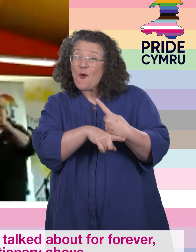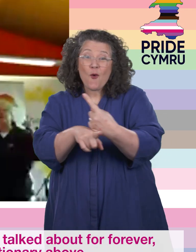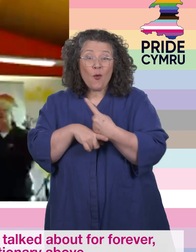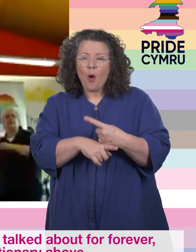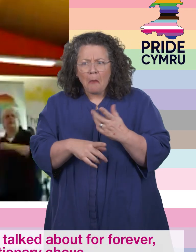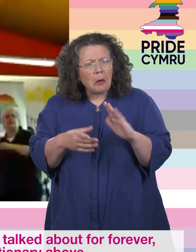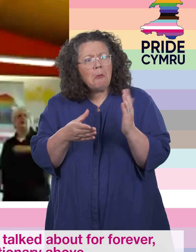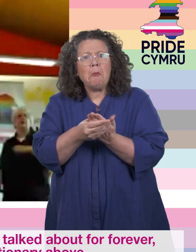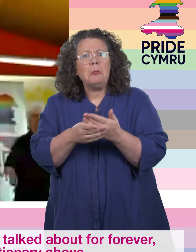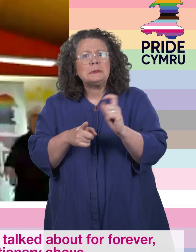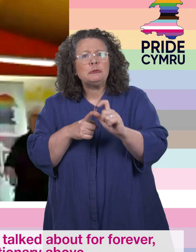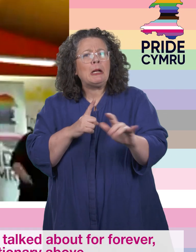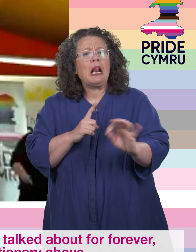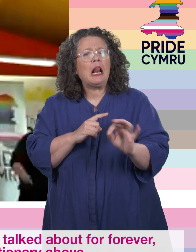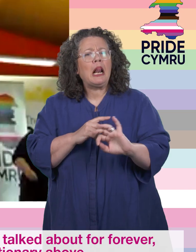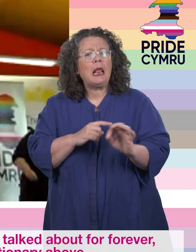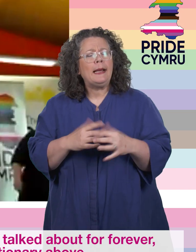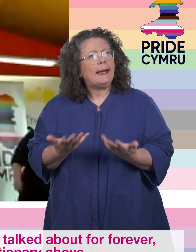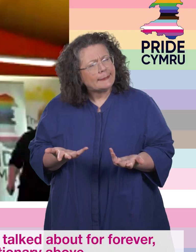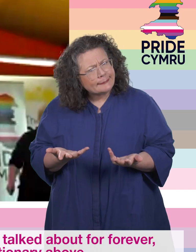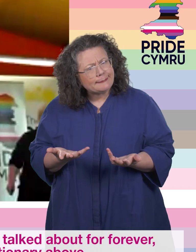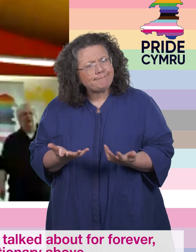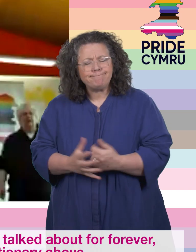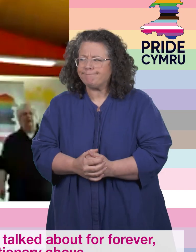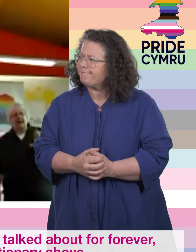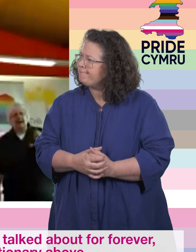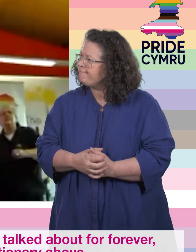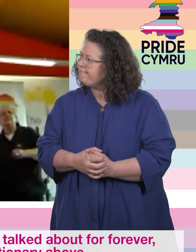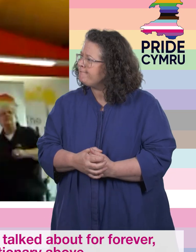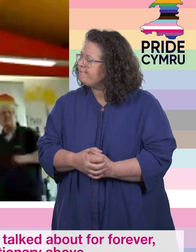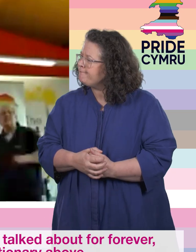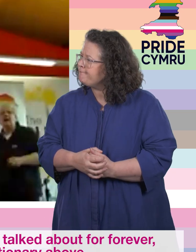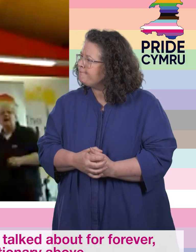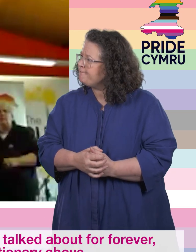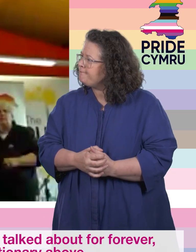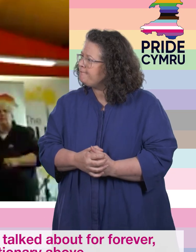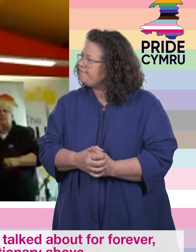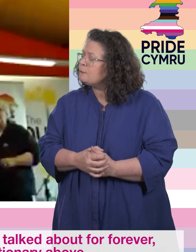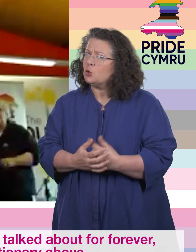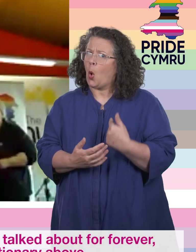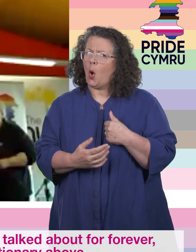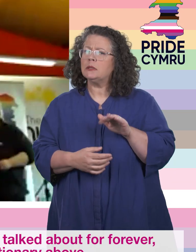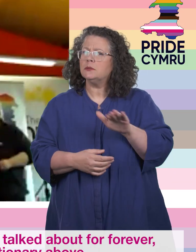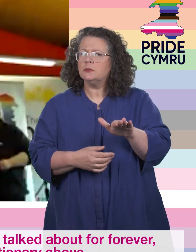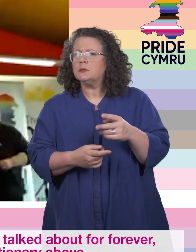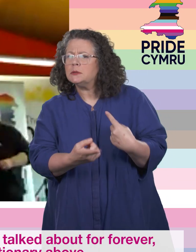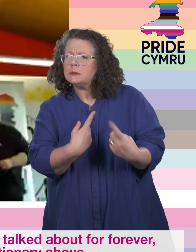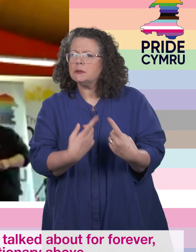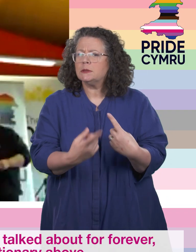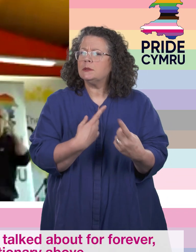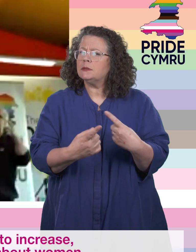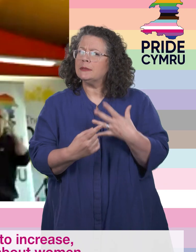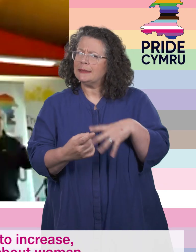the ladies of Llangollen, who have been talked about for forever, they've never been in the dictionary of